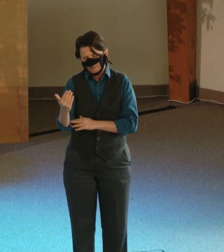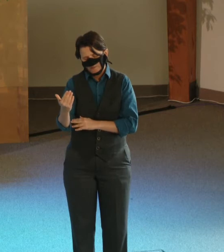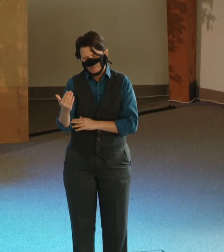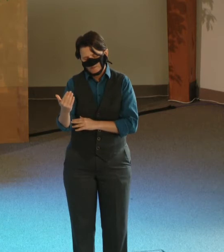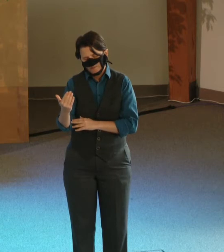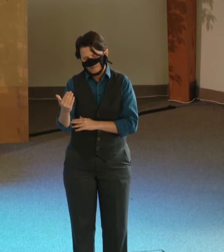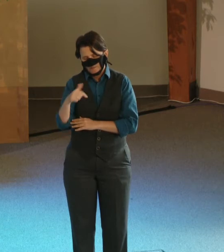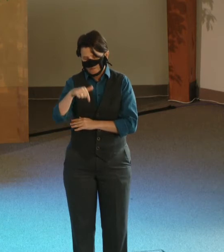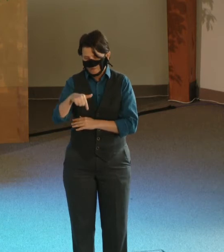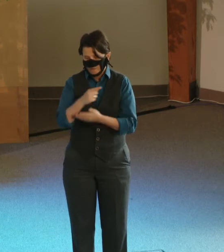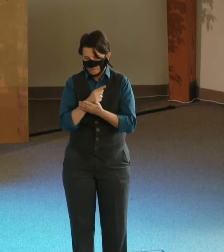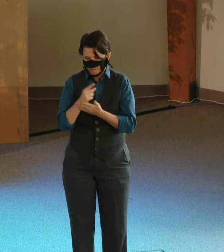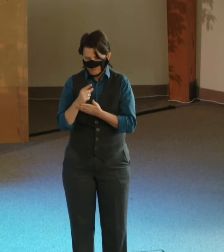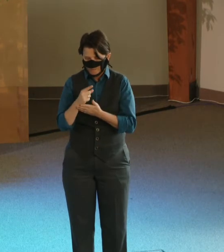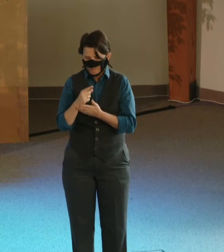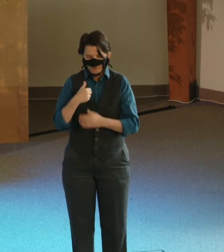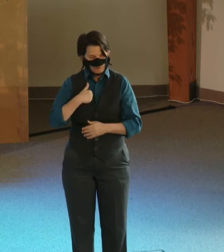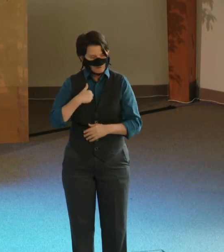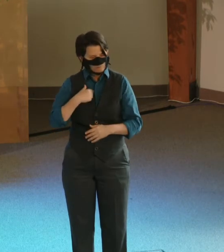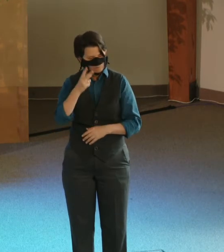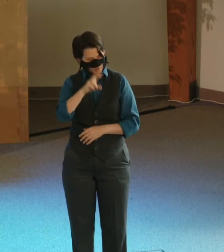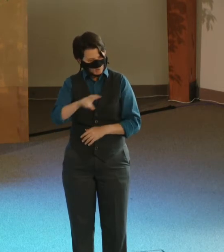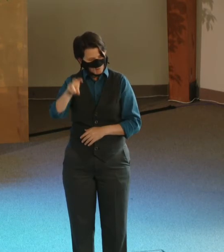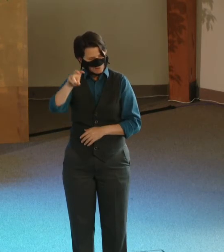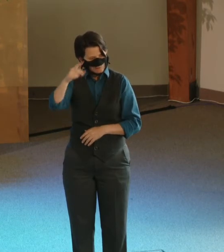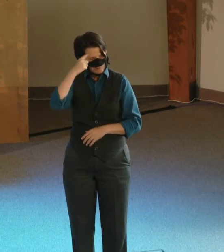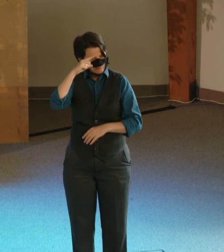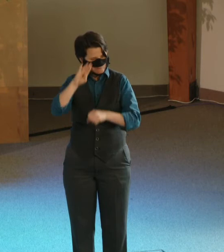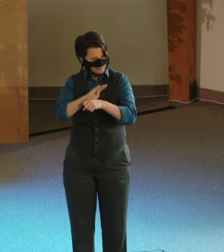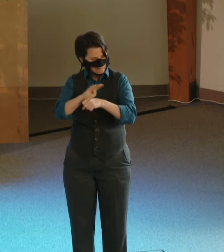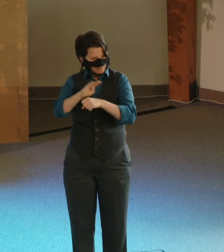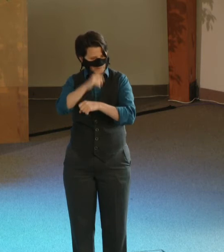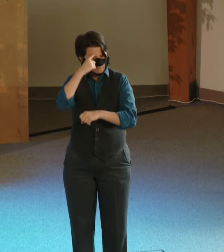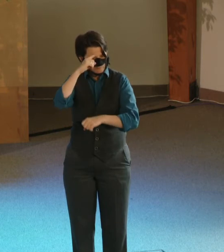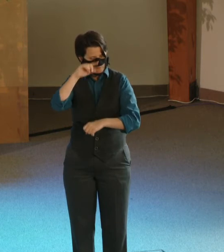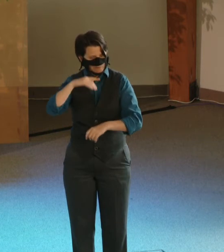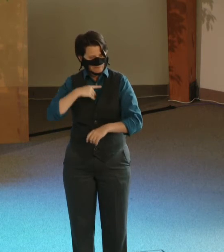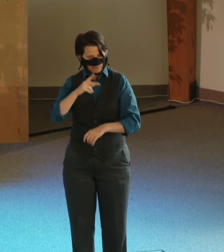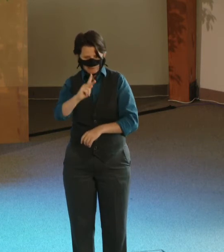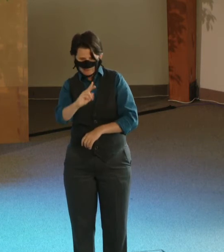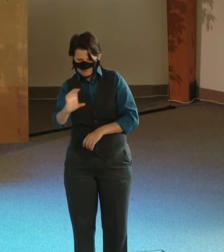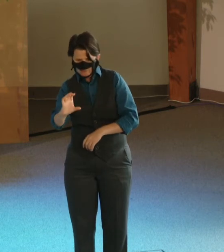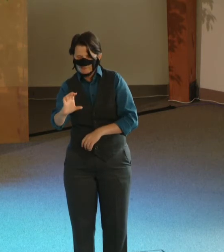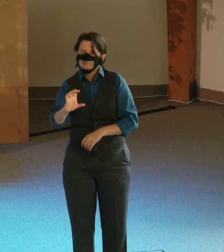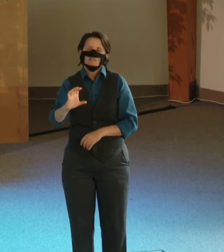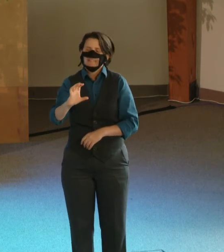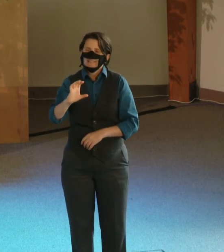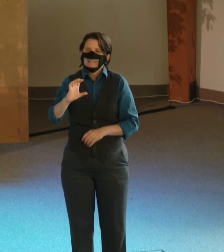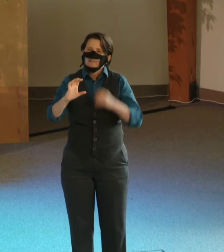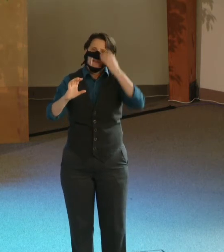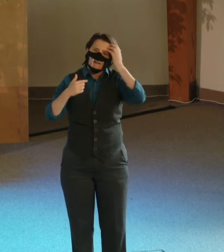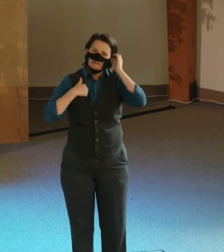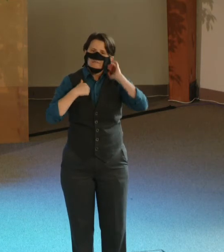So this week I had a business trip up to Kansas City and had the opportunity to visit